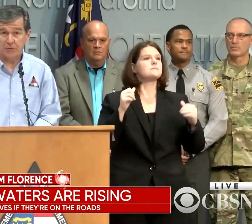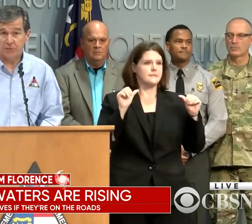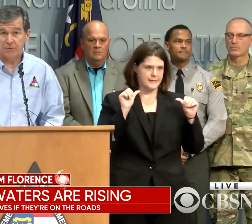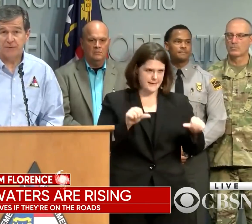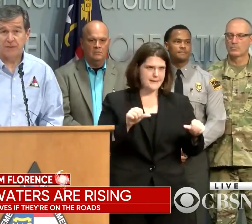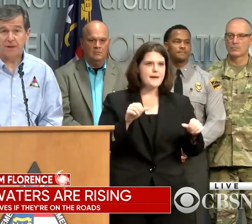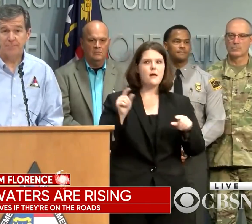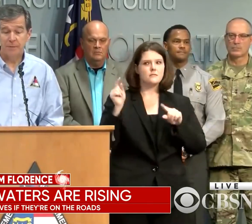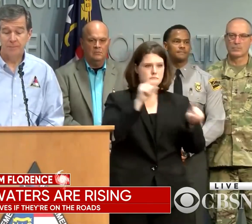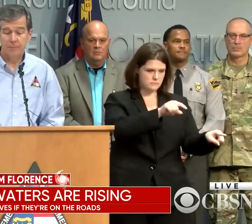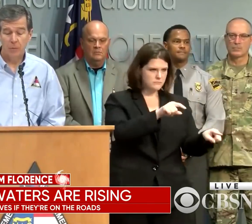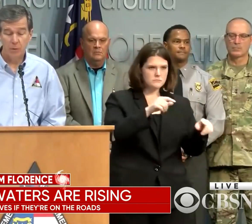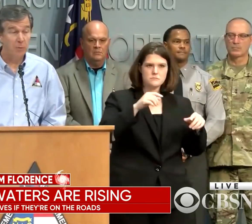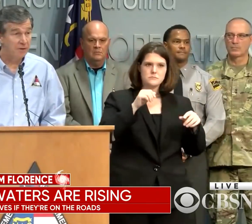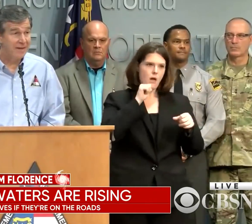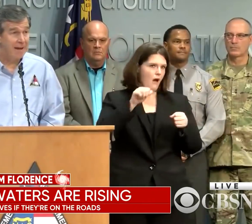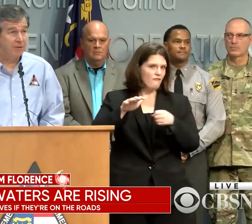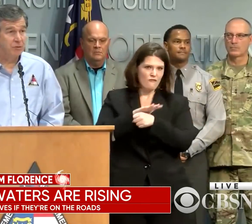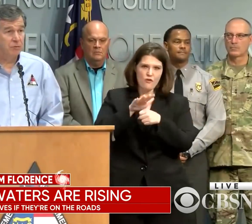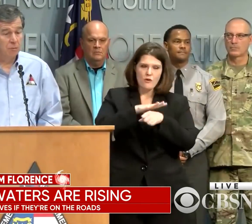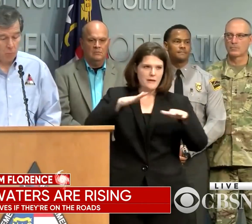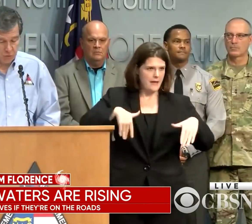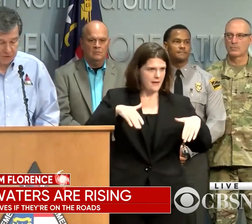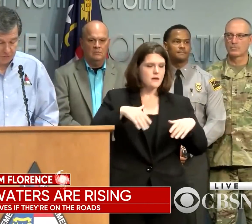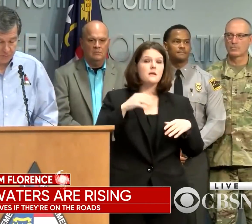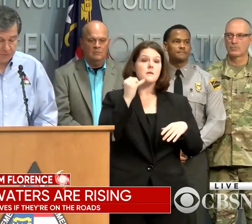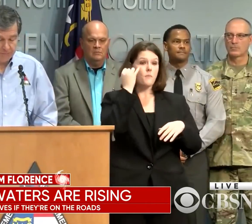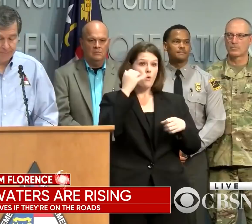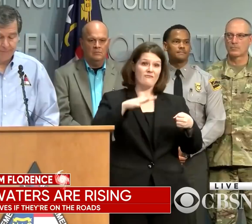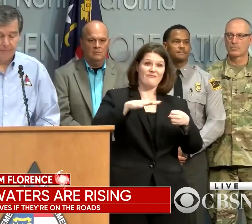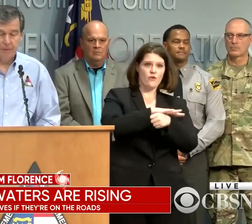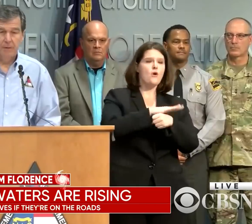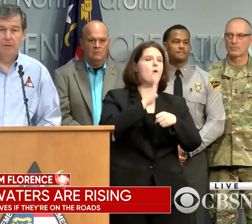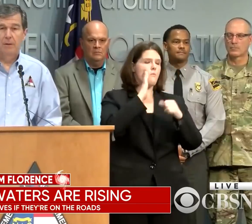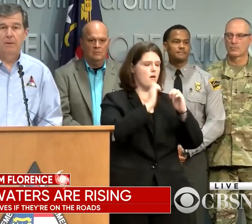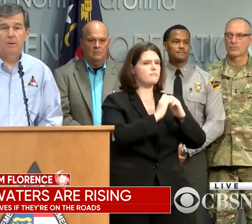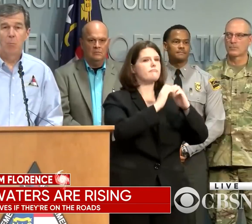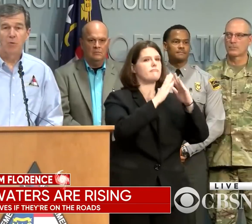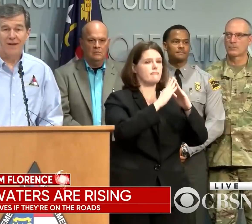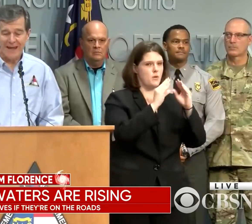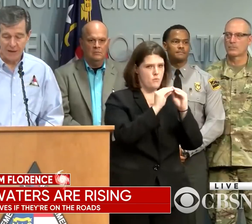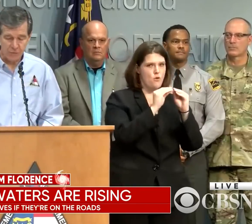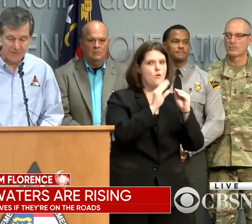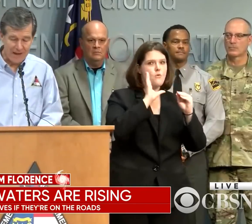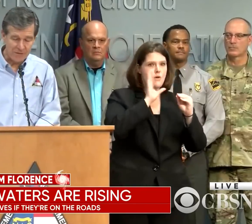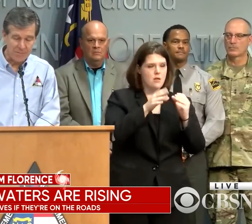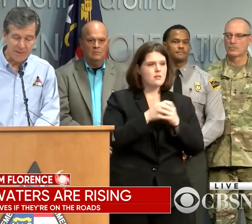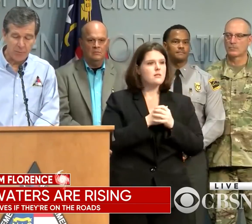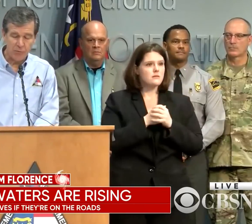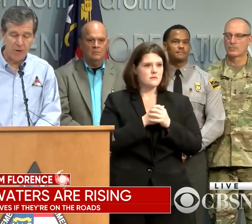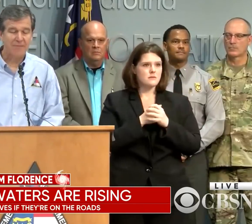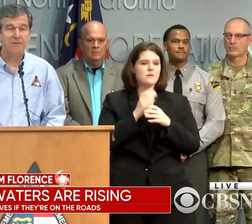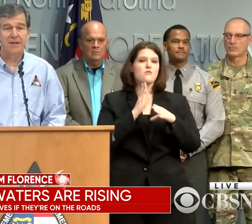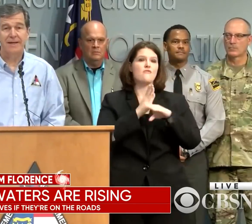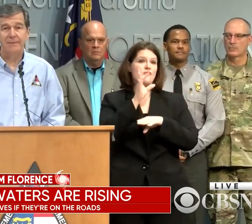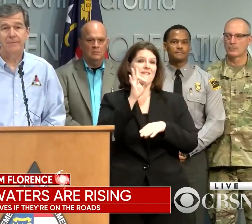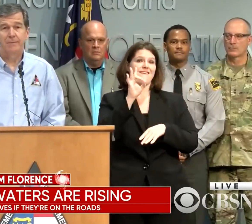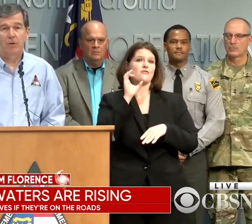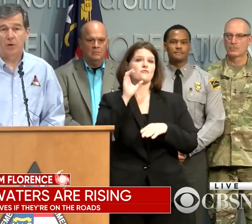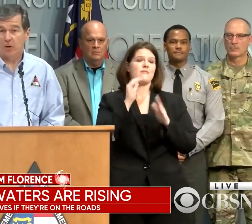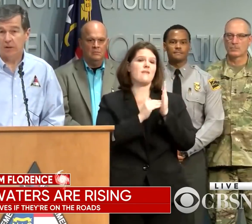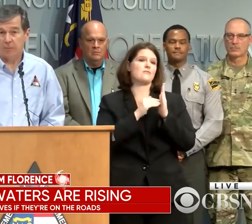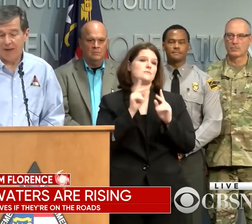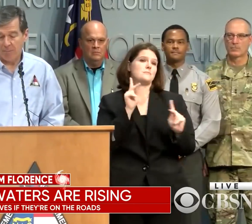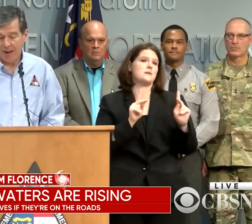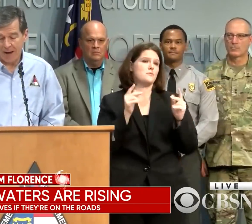those shelters fill up, we will establish more shelters. More than 800,000 people throughout the state